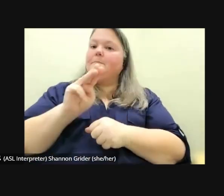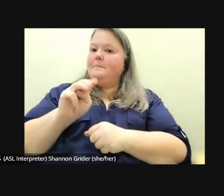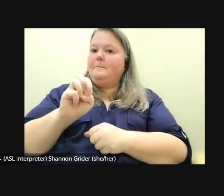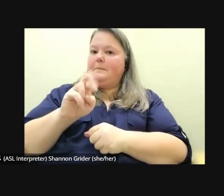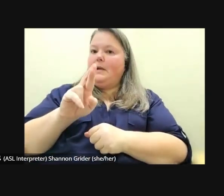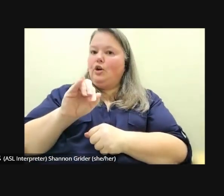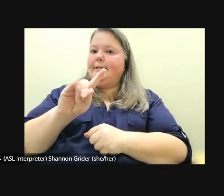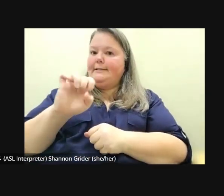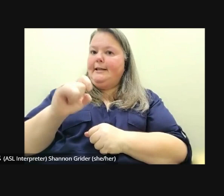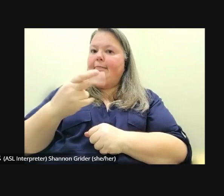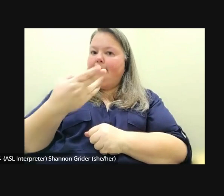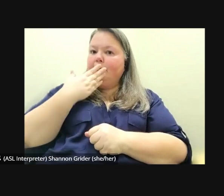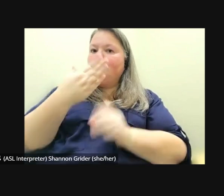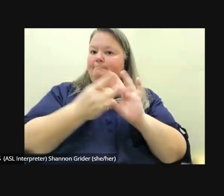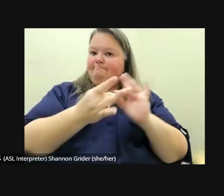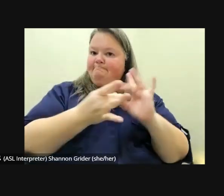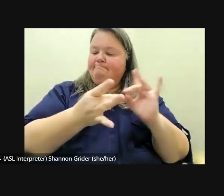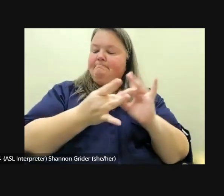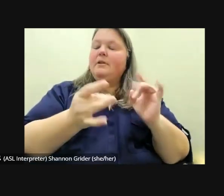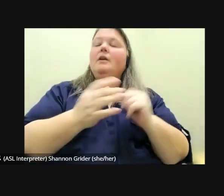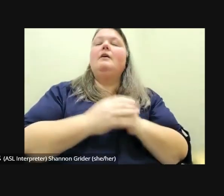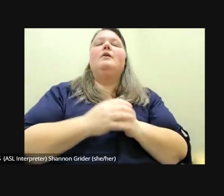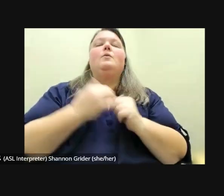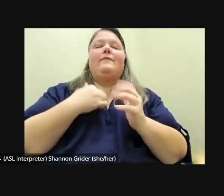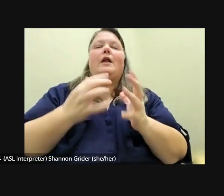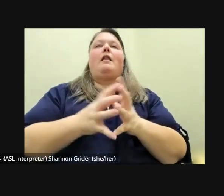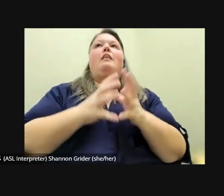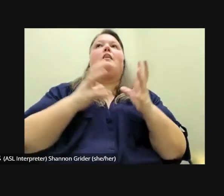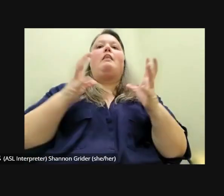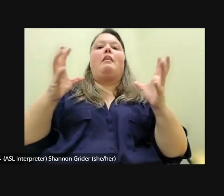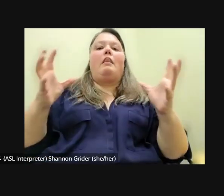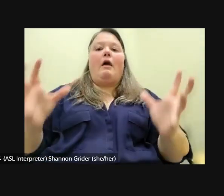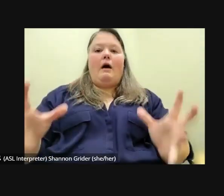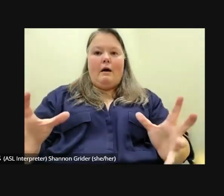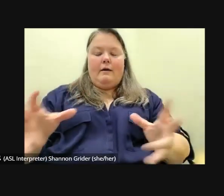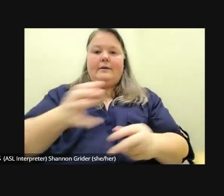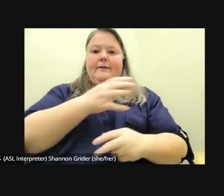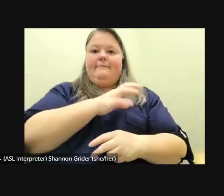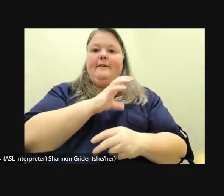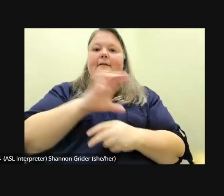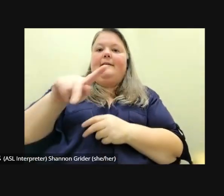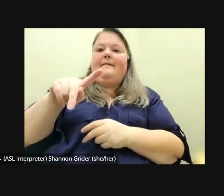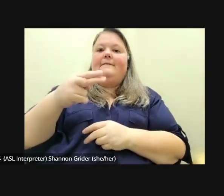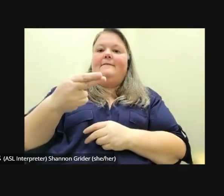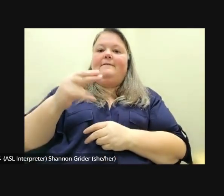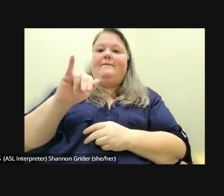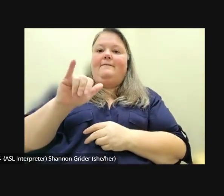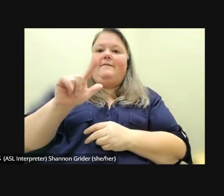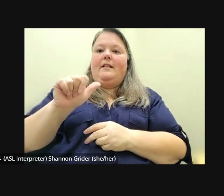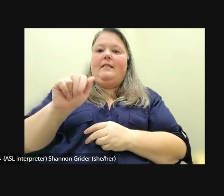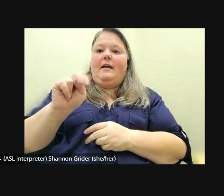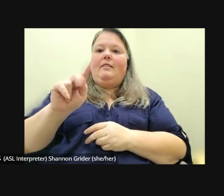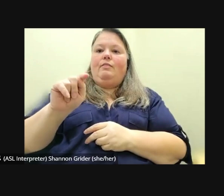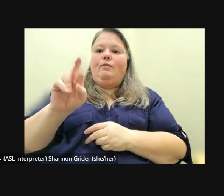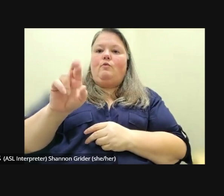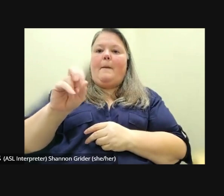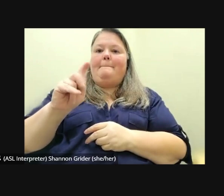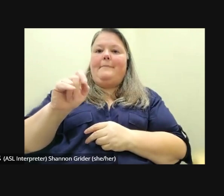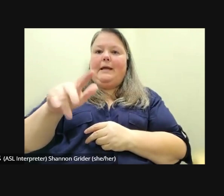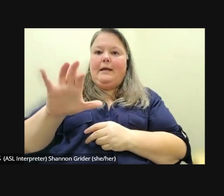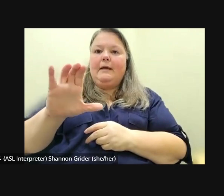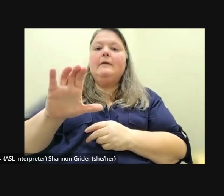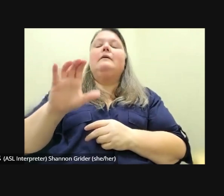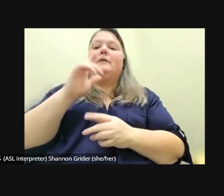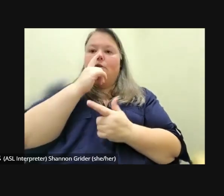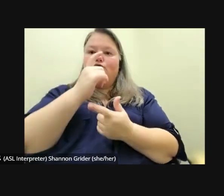has been a lot of philanthropic interest in what you guys are doing, because this is really the first time in the nation that you've seen a State